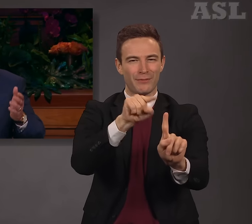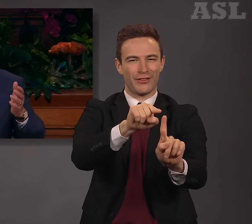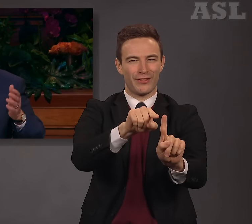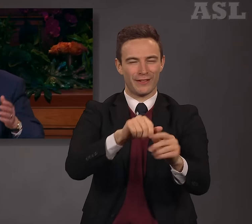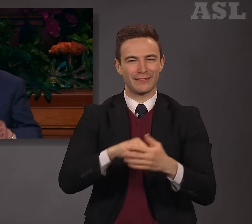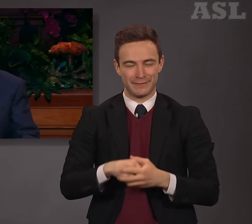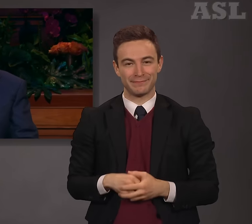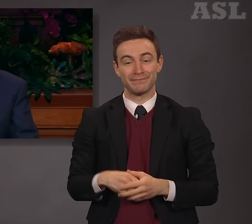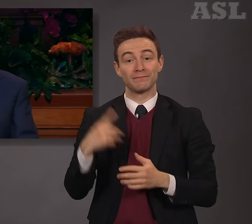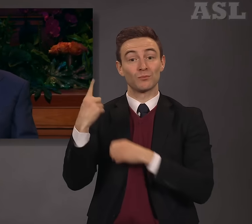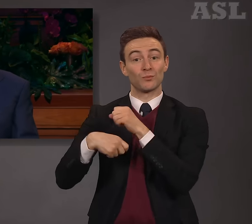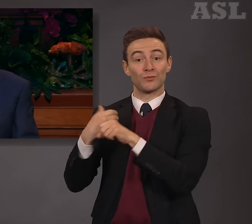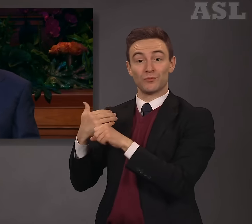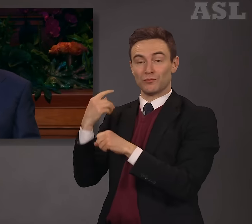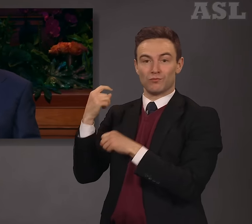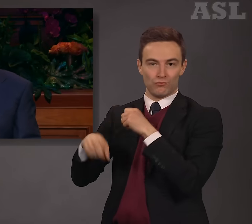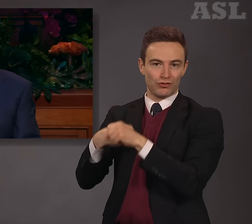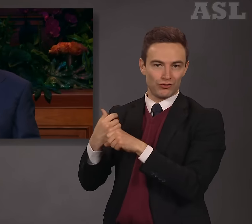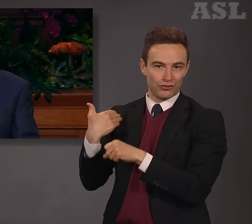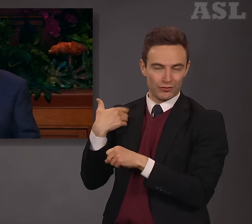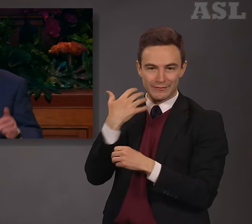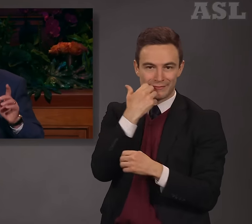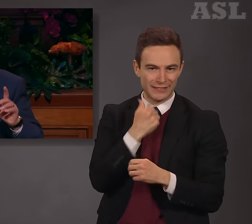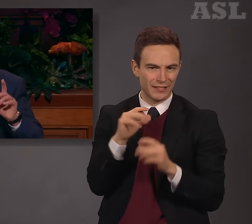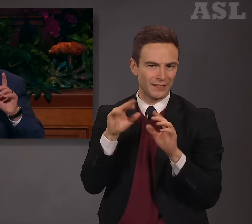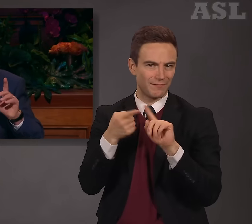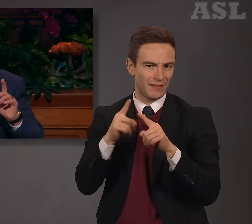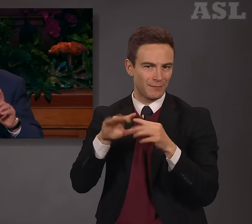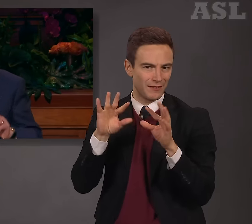Just over a year ago, a dear family friend,